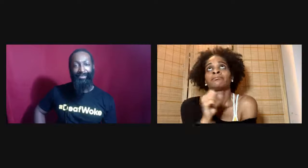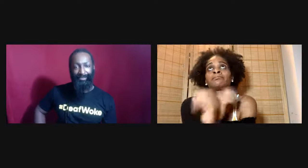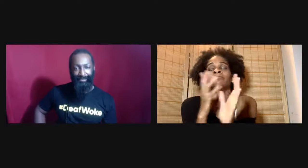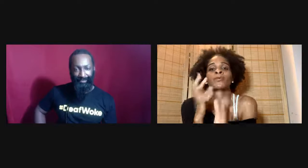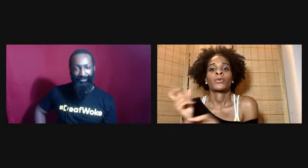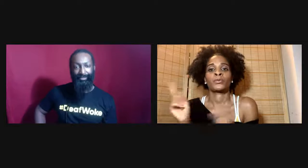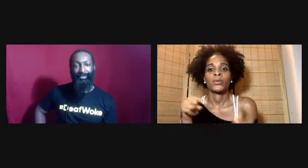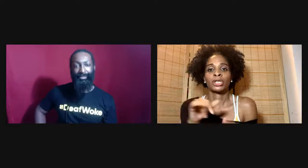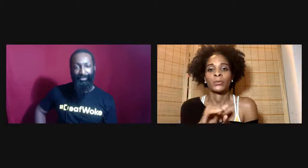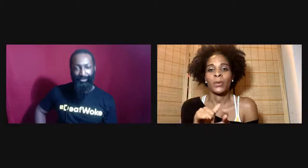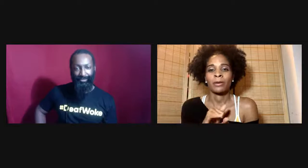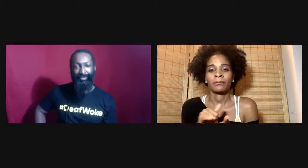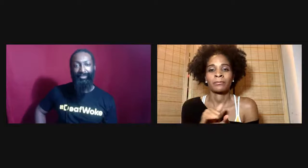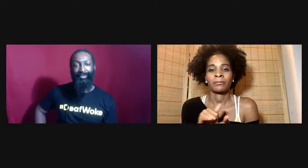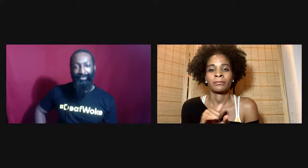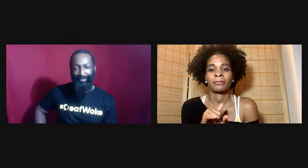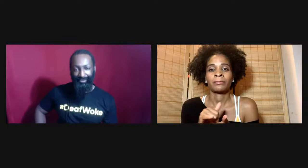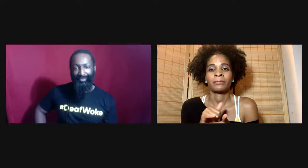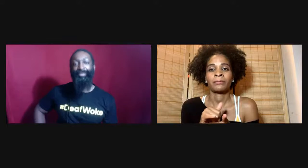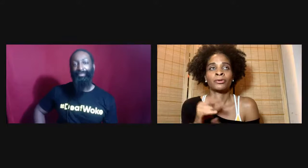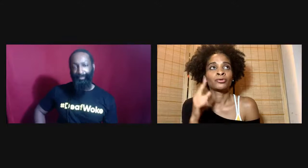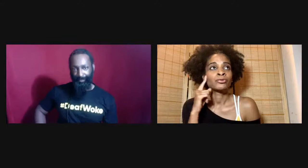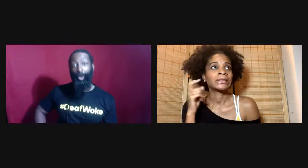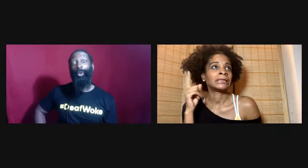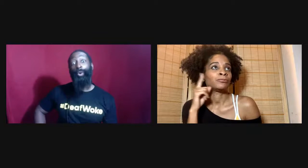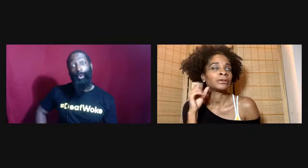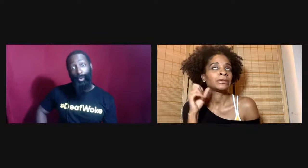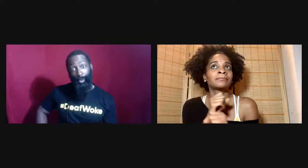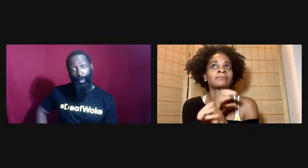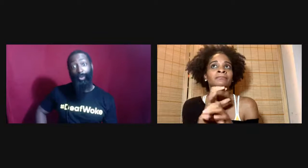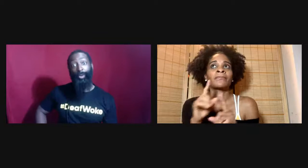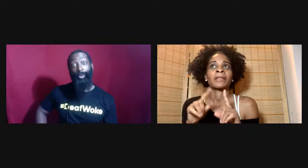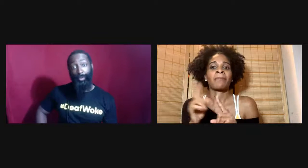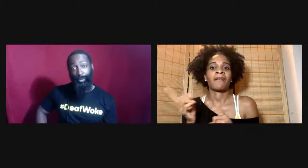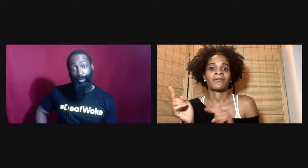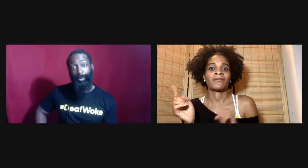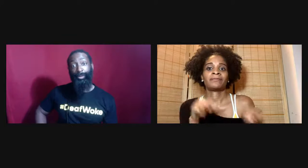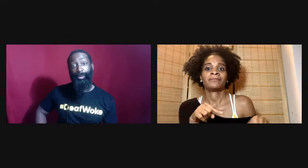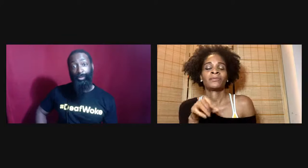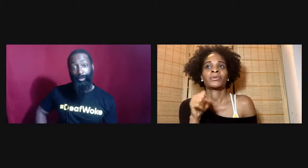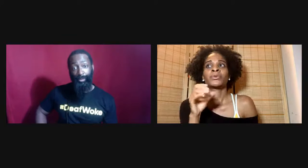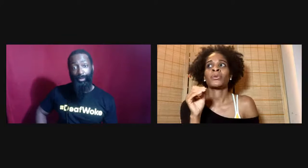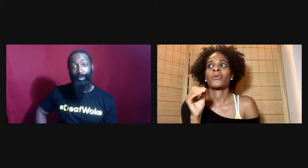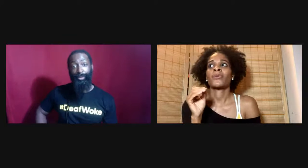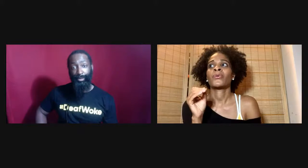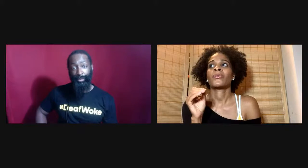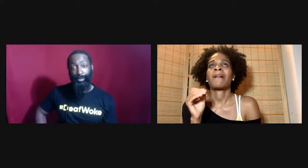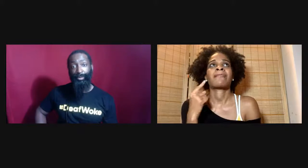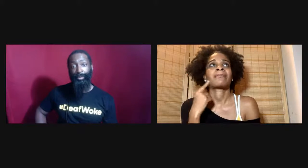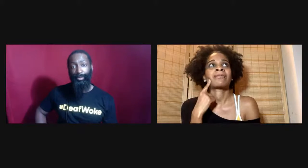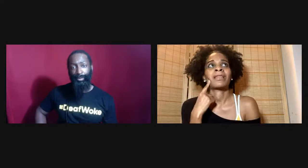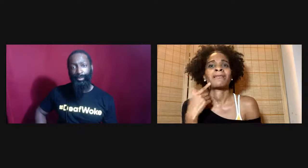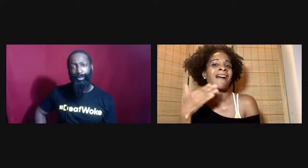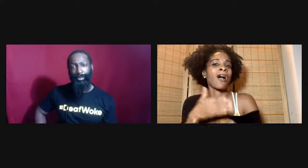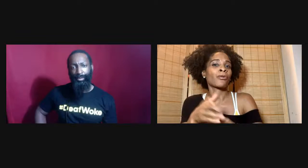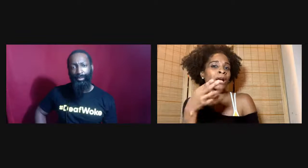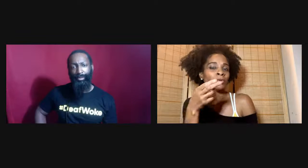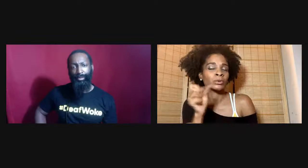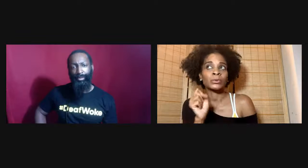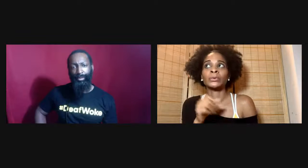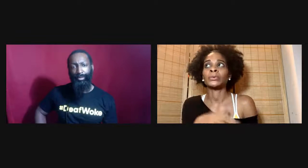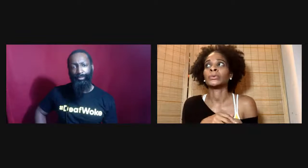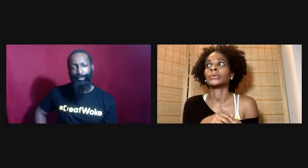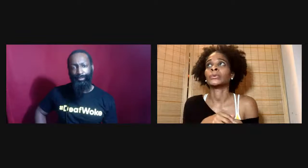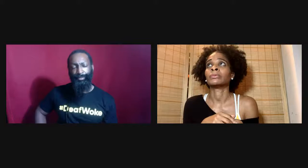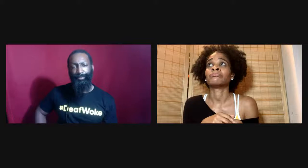a background for Law and Order?" And you know, I didn't really, you know, resist that, because I had always